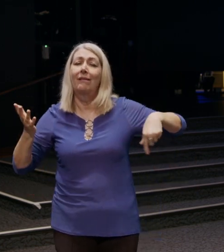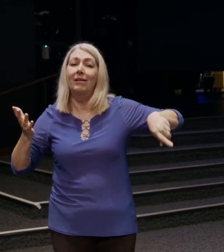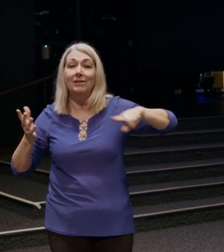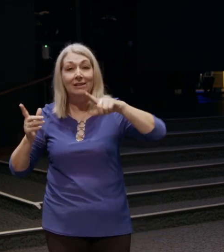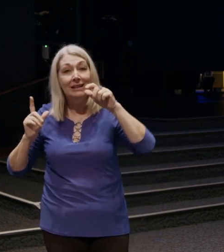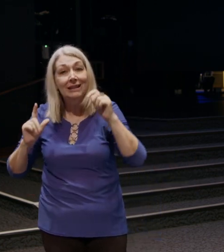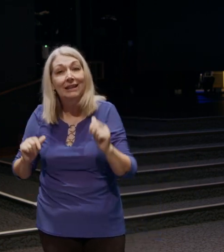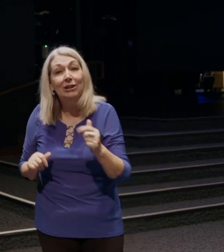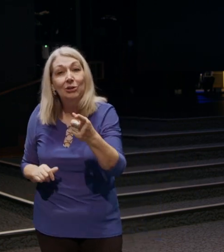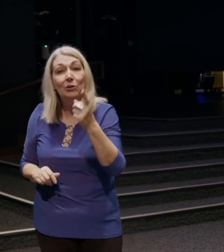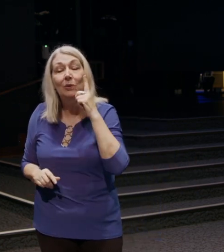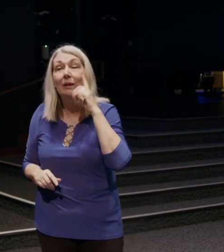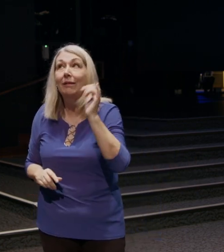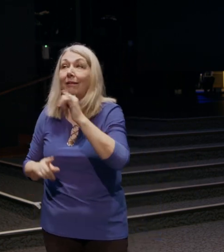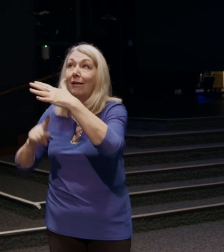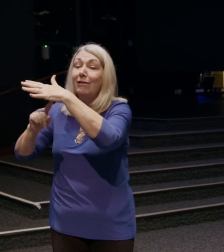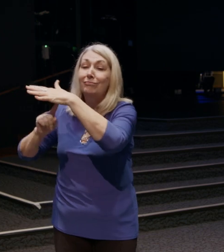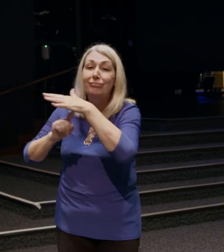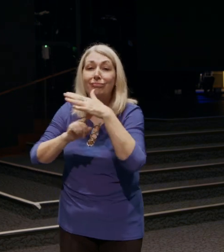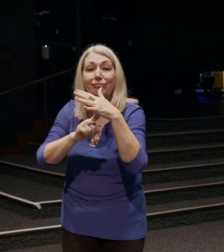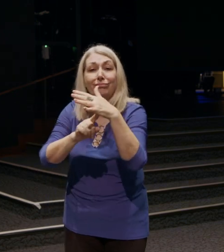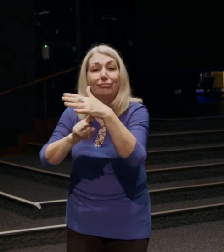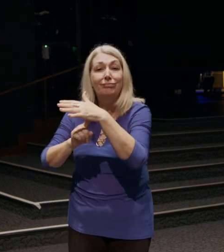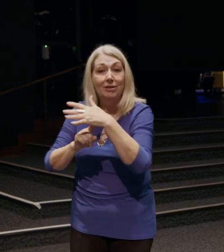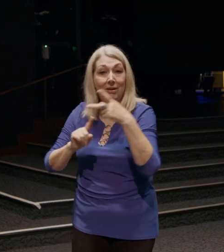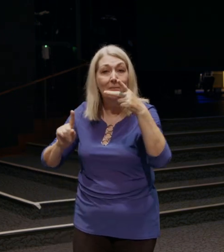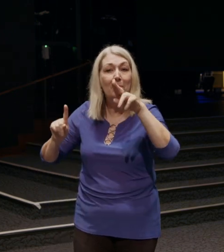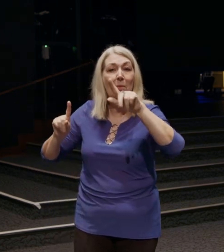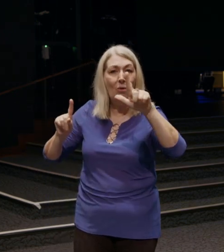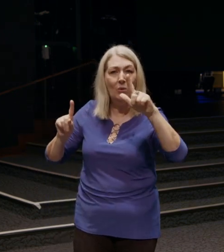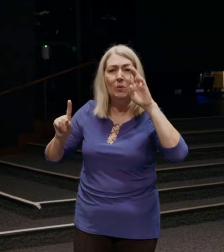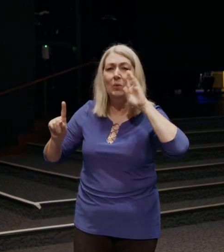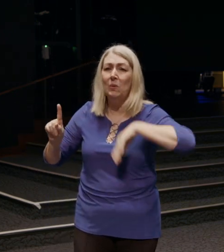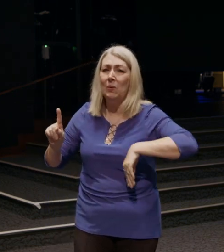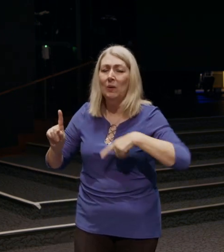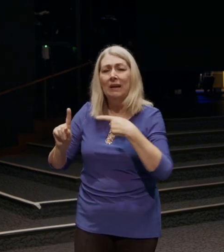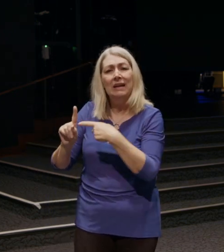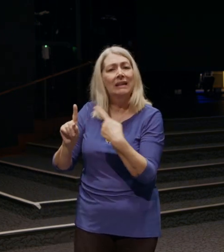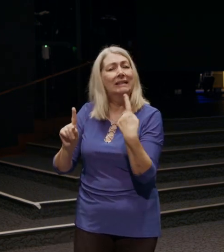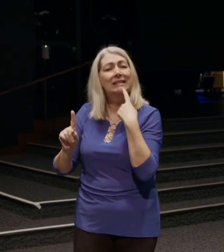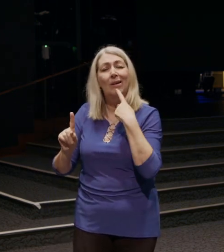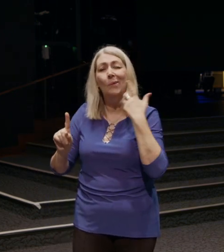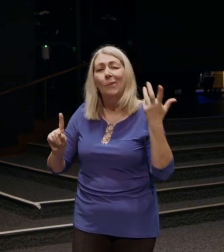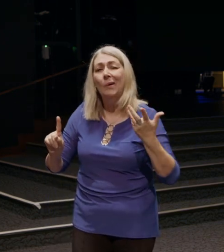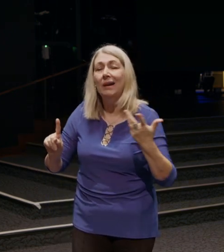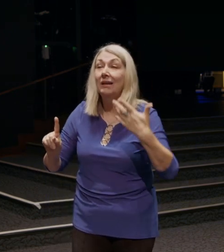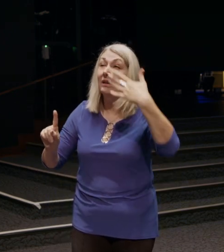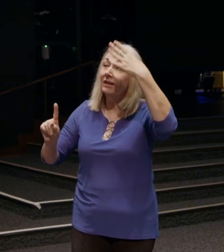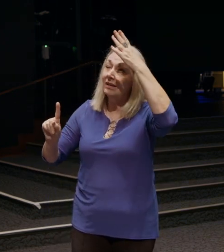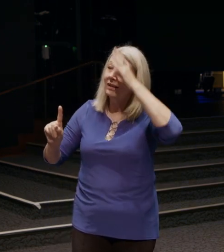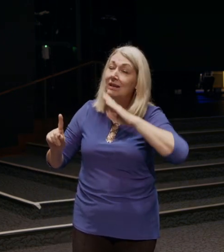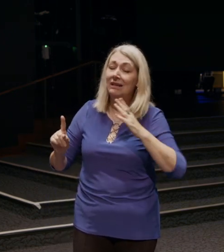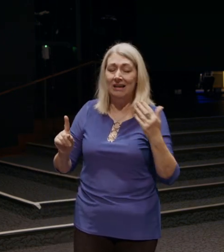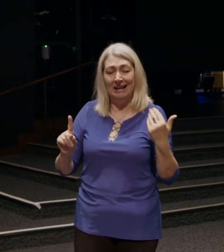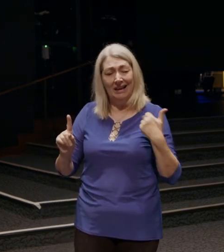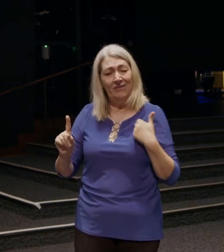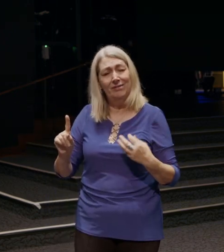you hear it hovering? Paul could. He said, God has a